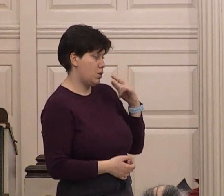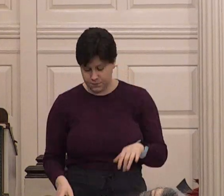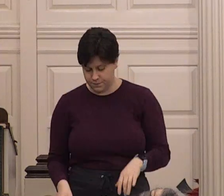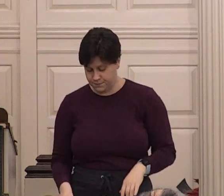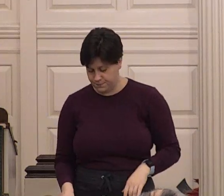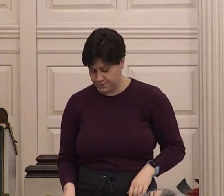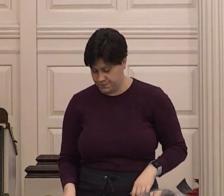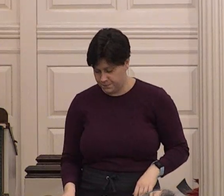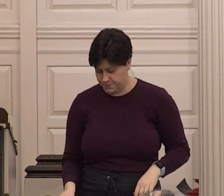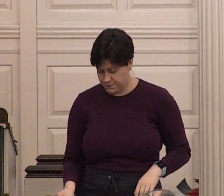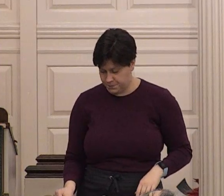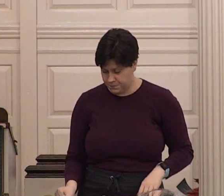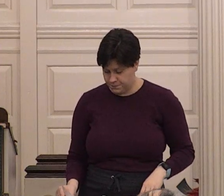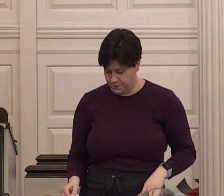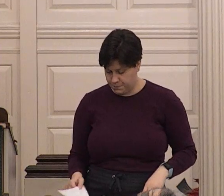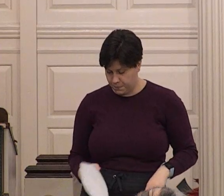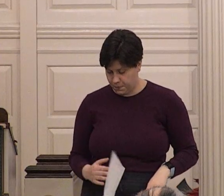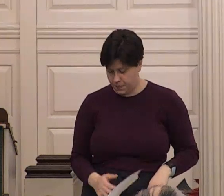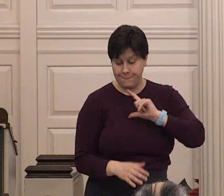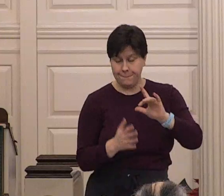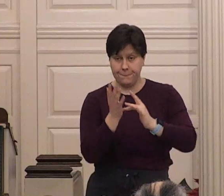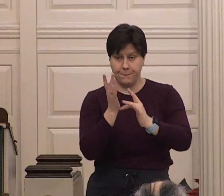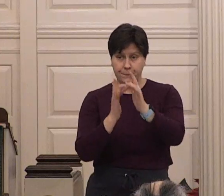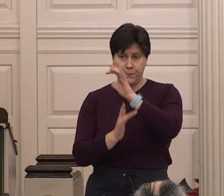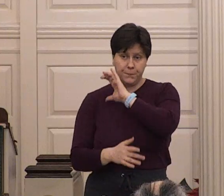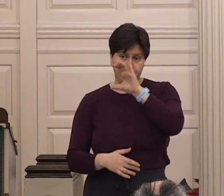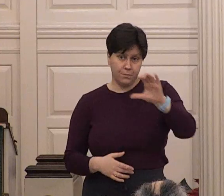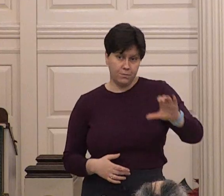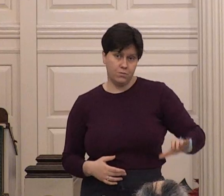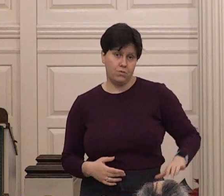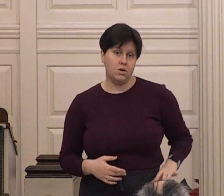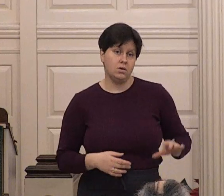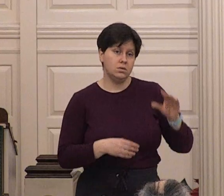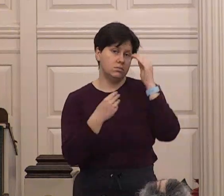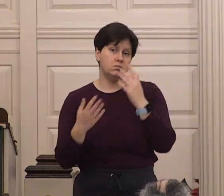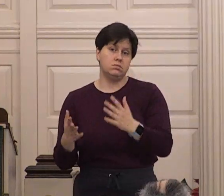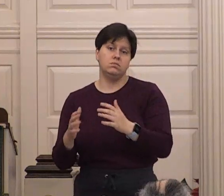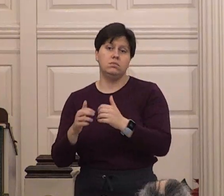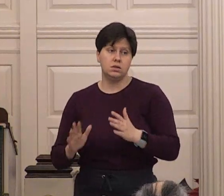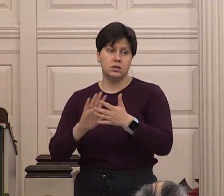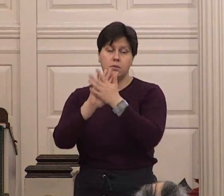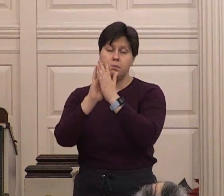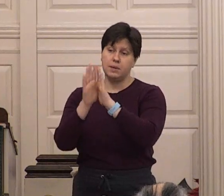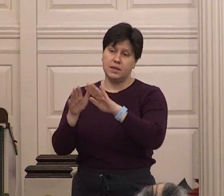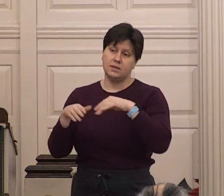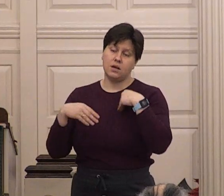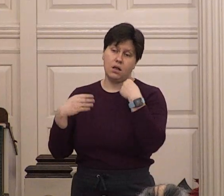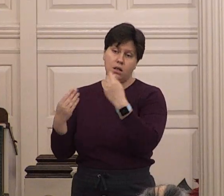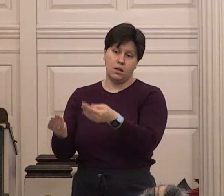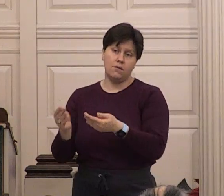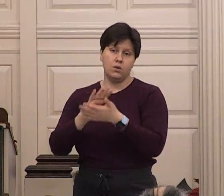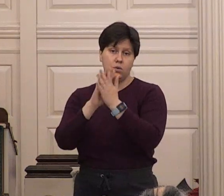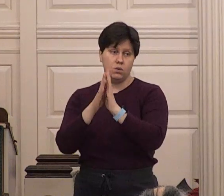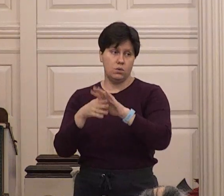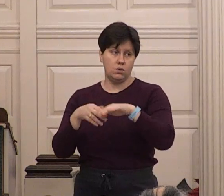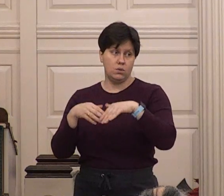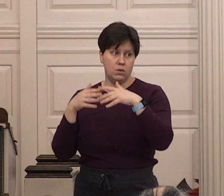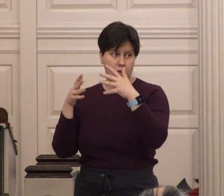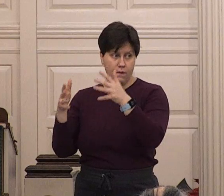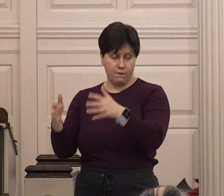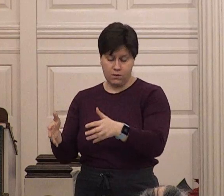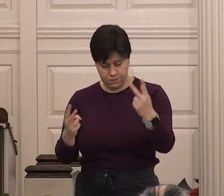And Lord Jesus Christ, who said to your apostles, Peace I leave you, my peace I give